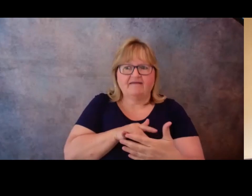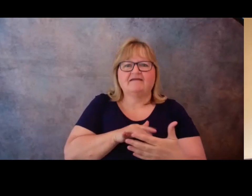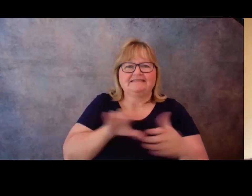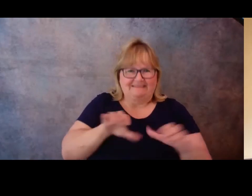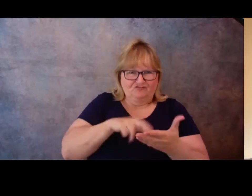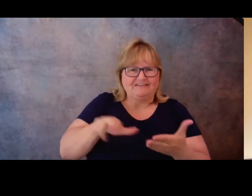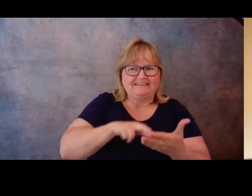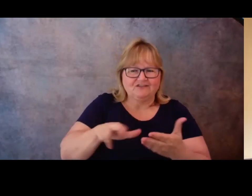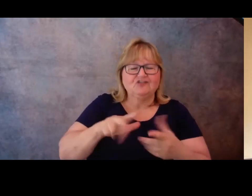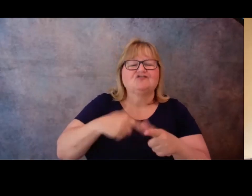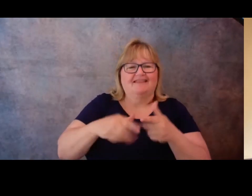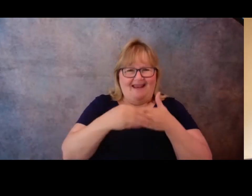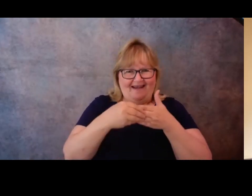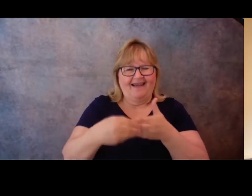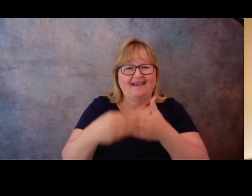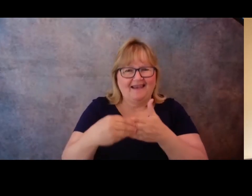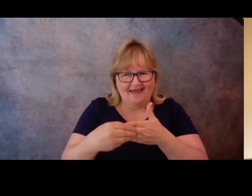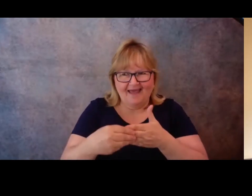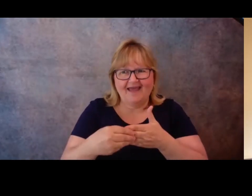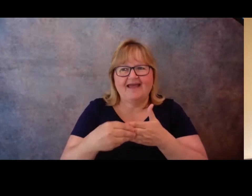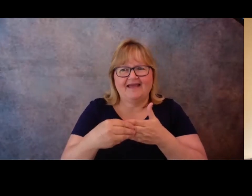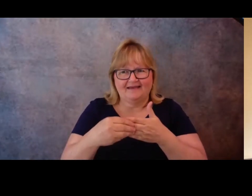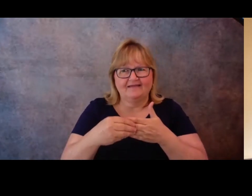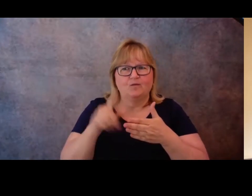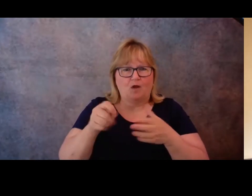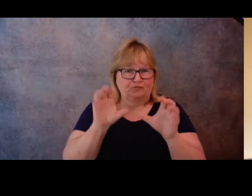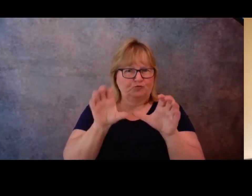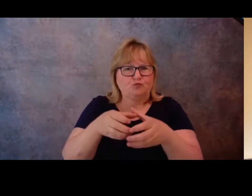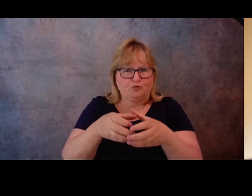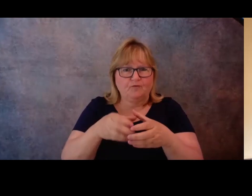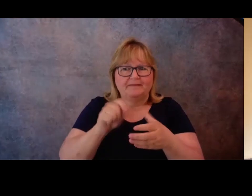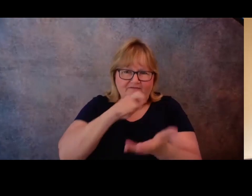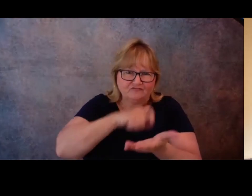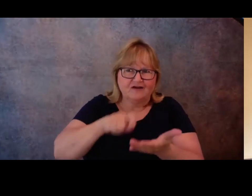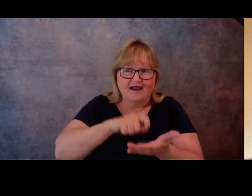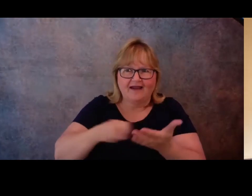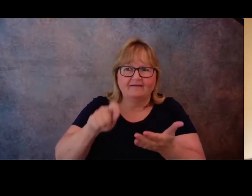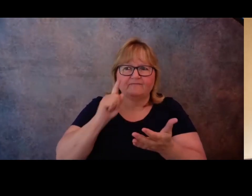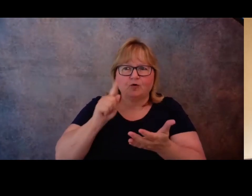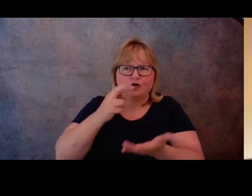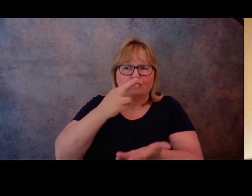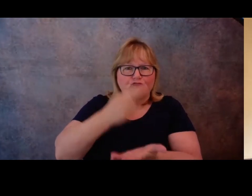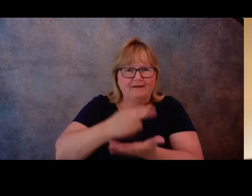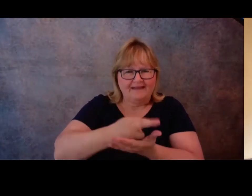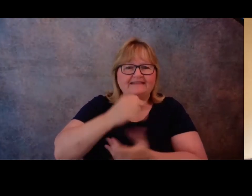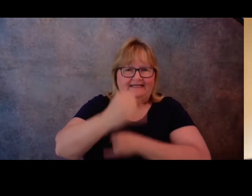of the delegations in the drafting of the Convention for Rehabilitation